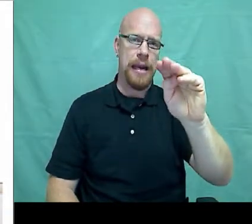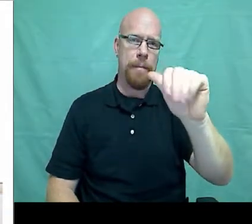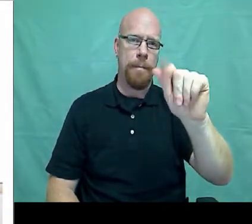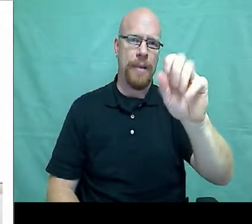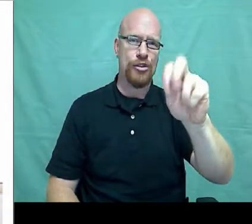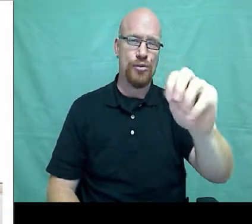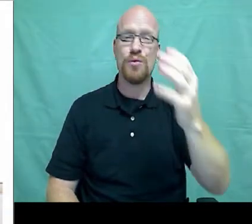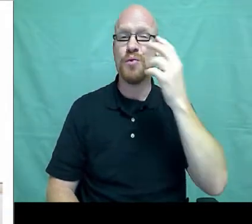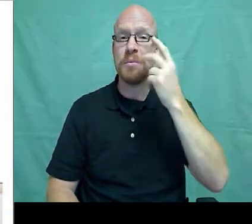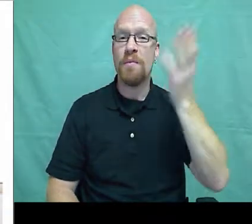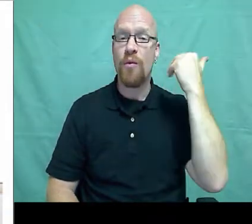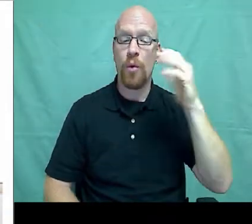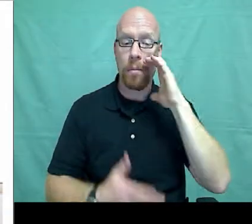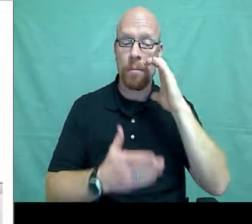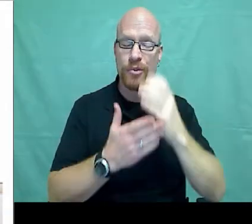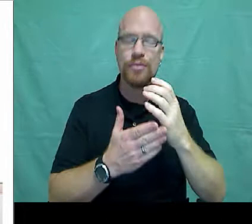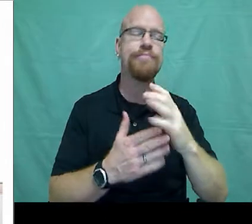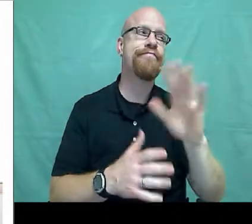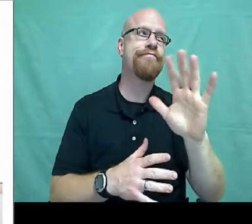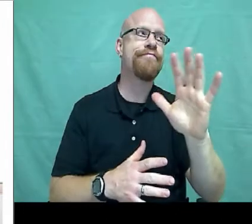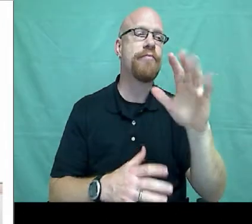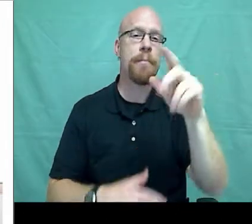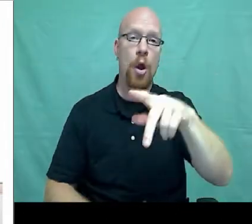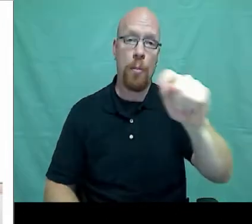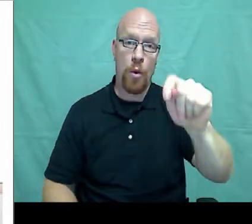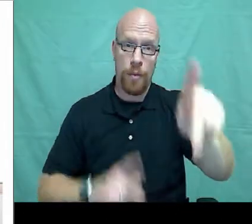adding animation to your slides.